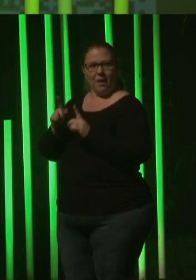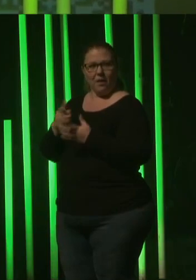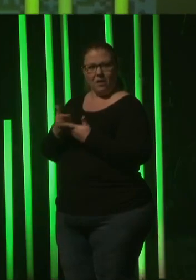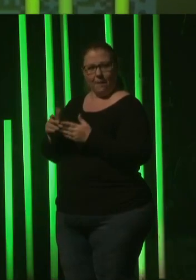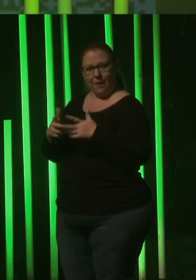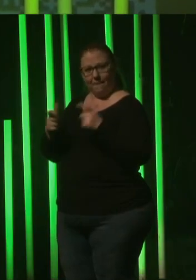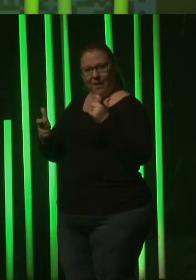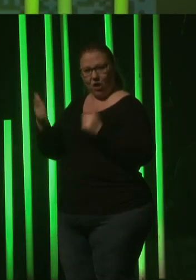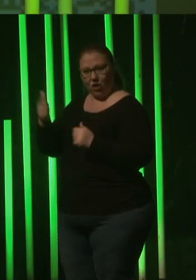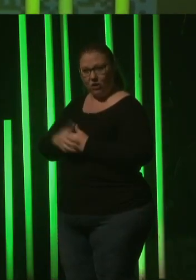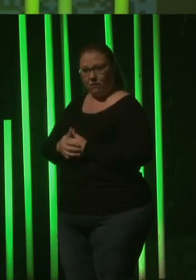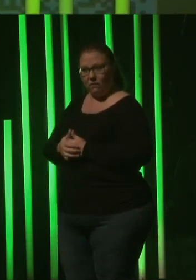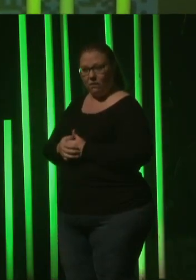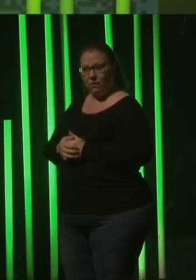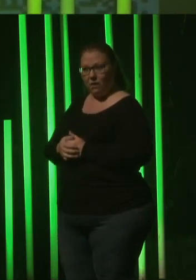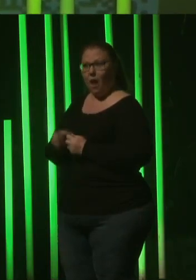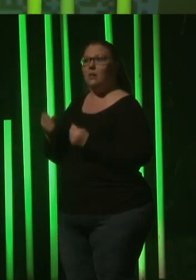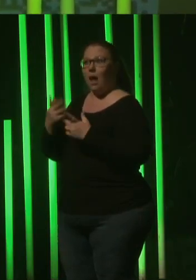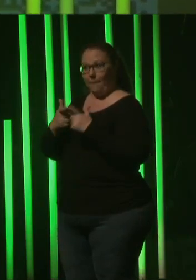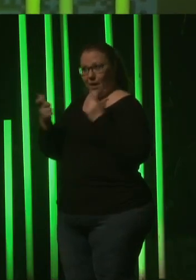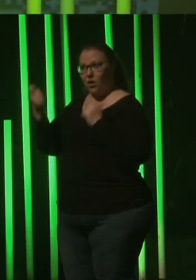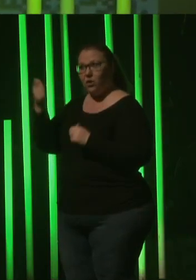bigger, much bigger.